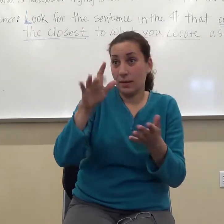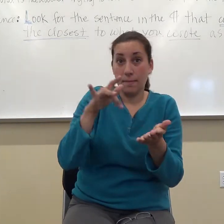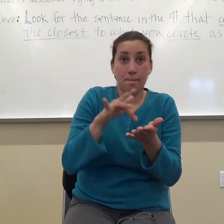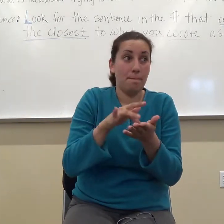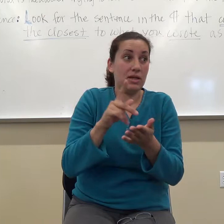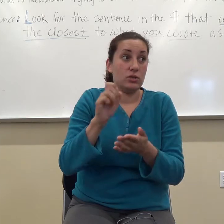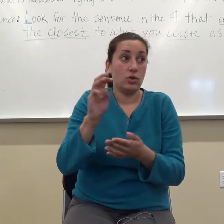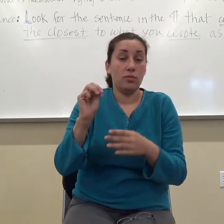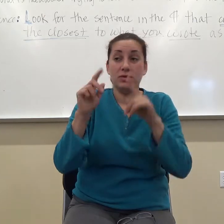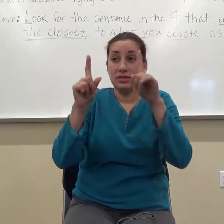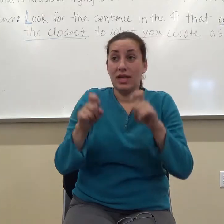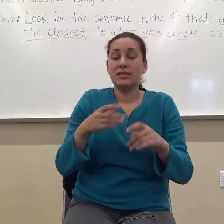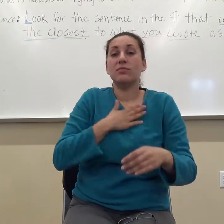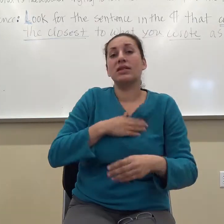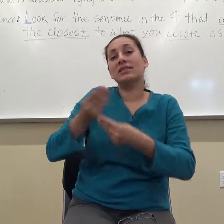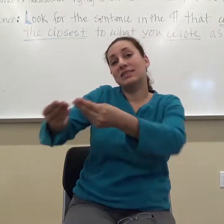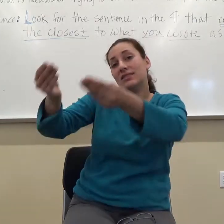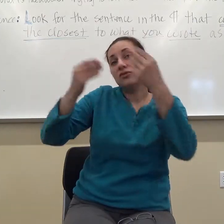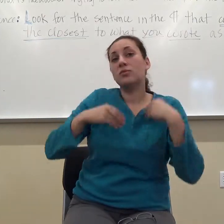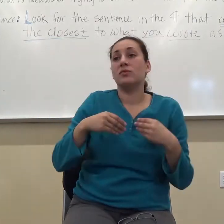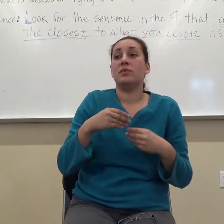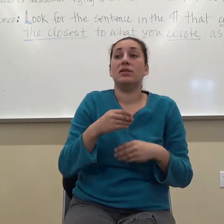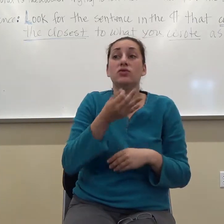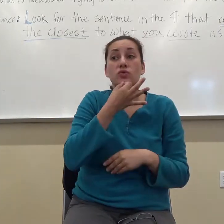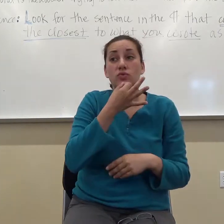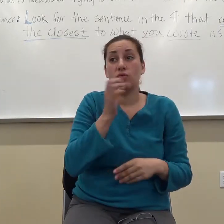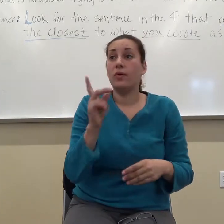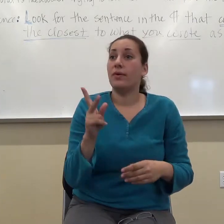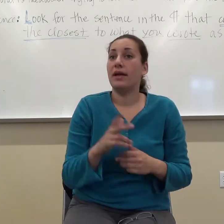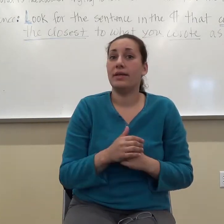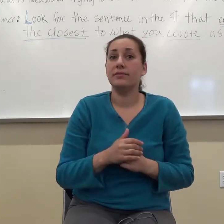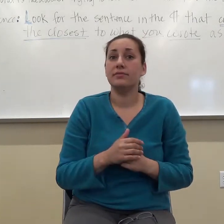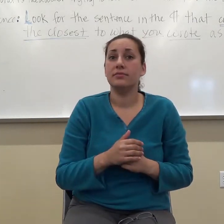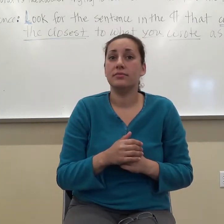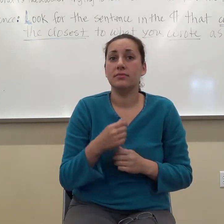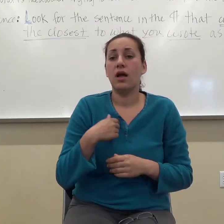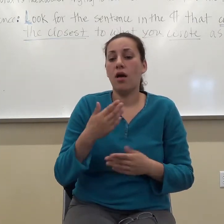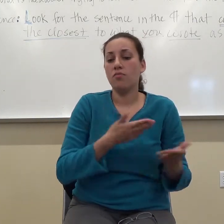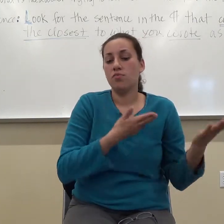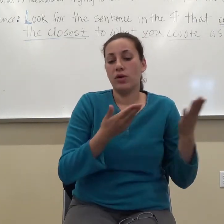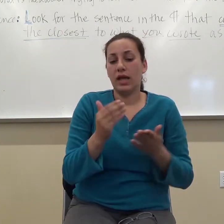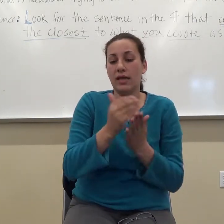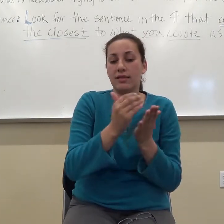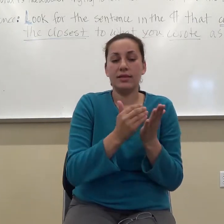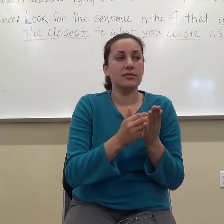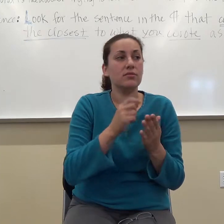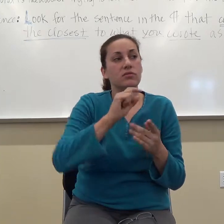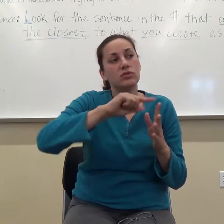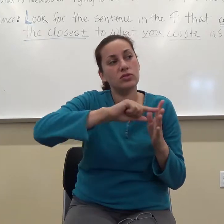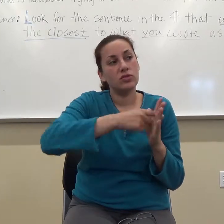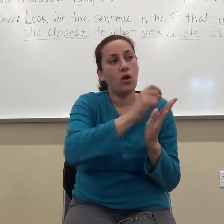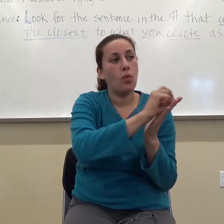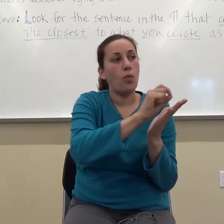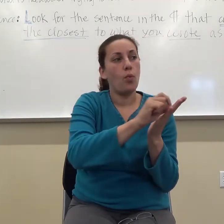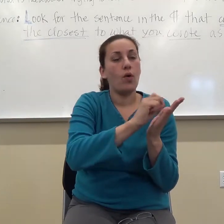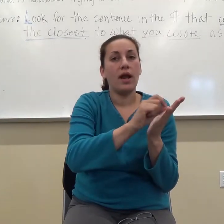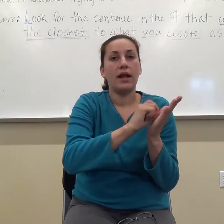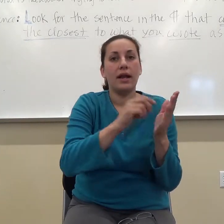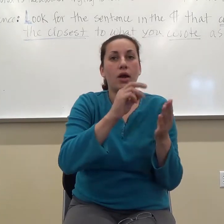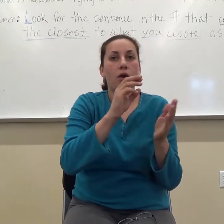it to me as soon as you can. I'll bring a list of those and start writing notes to people. Okay, I don't know what